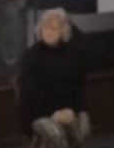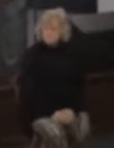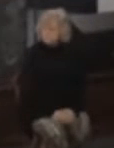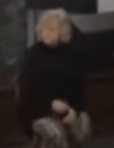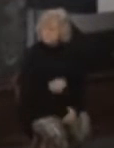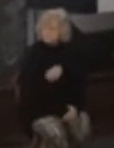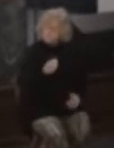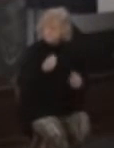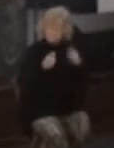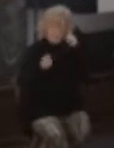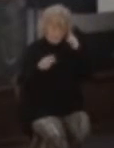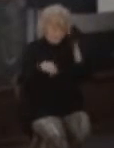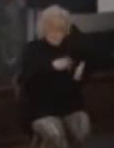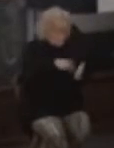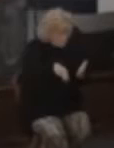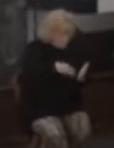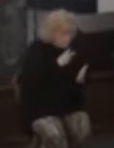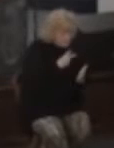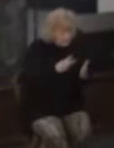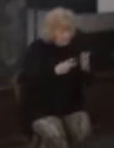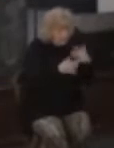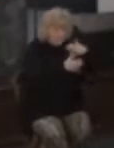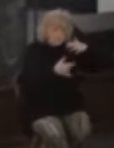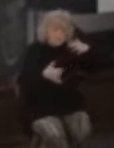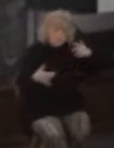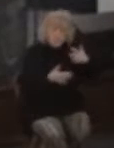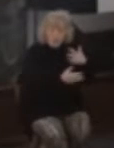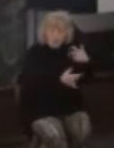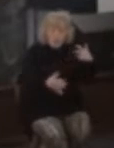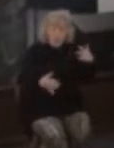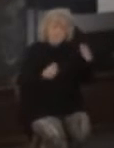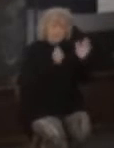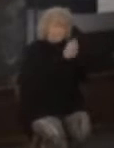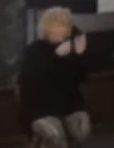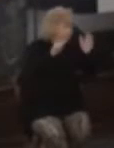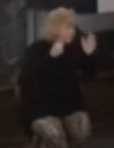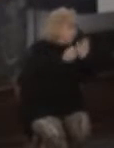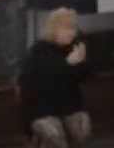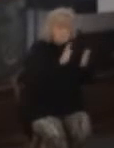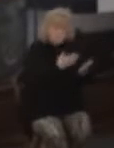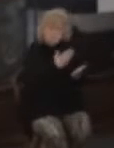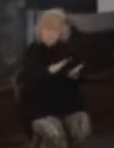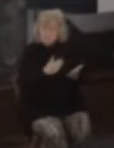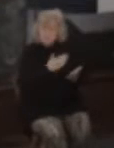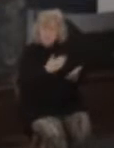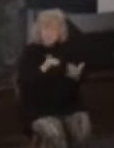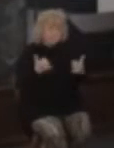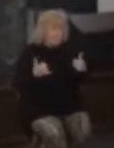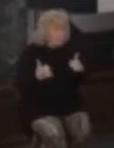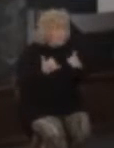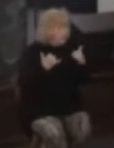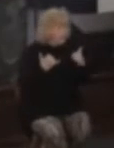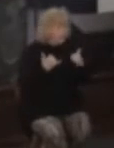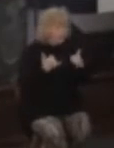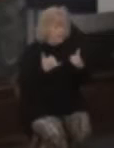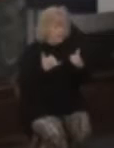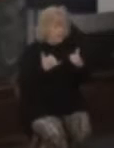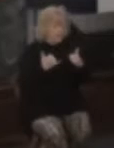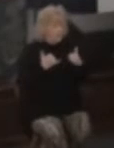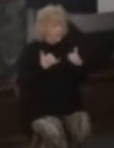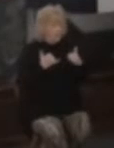And as they danced, they sang, "Saul has slain his thousands," and that's a good thing. And then they